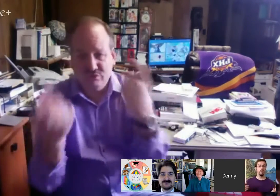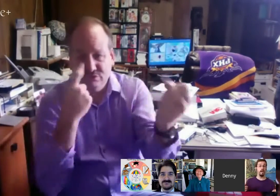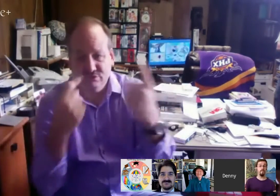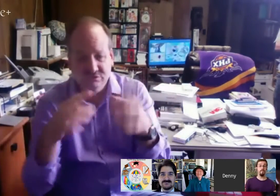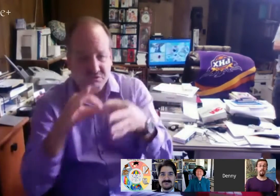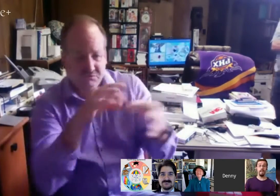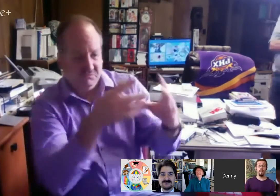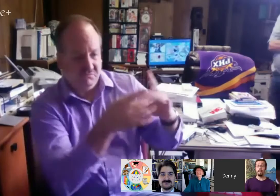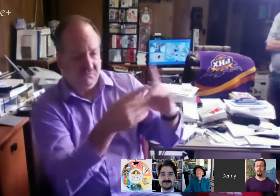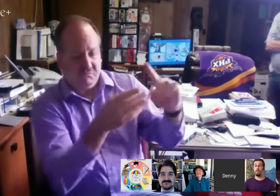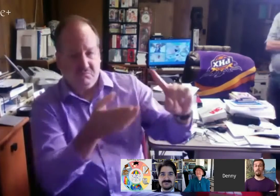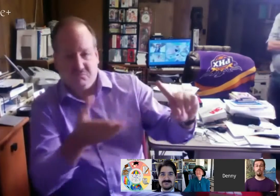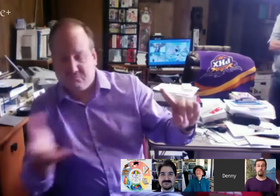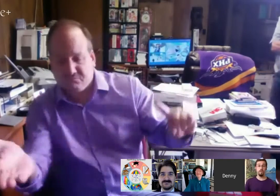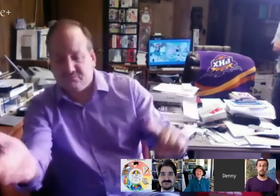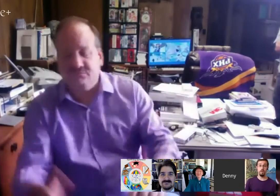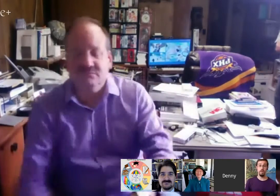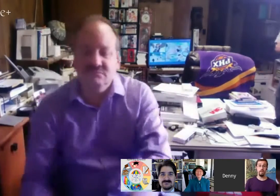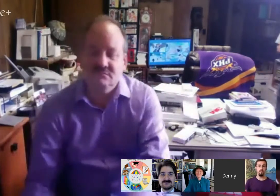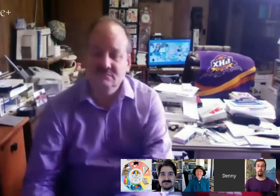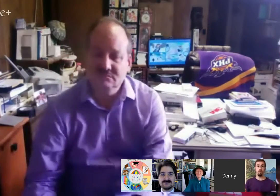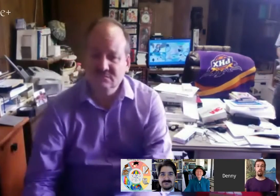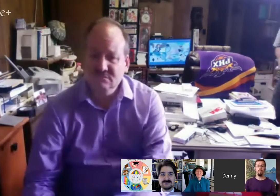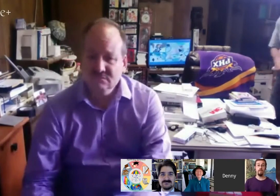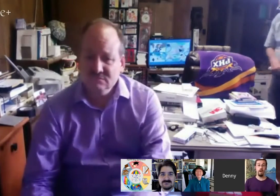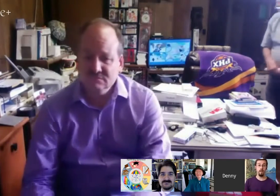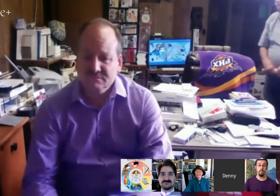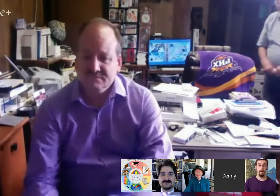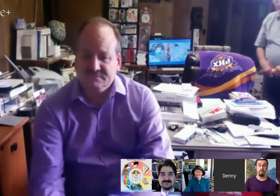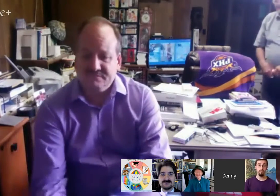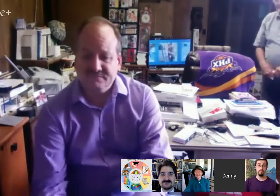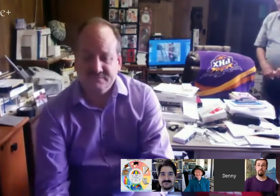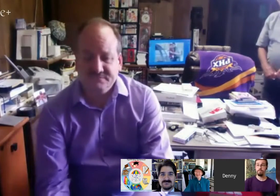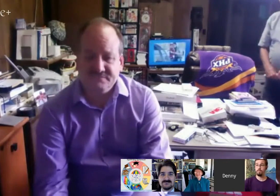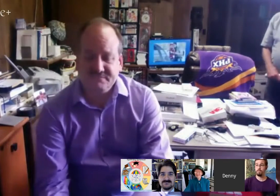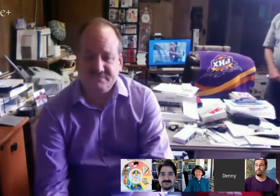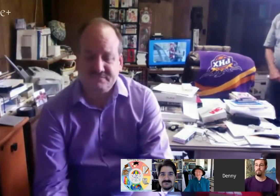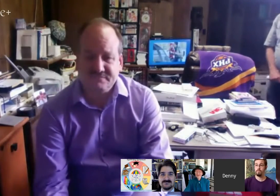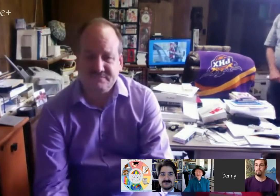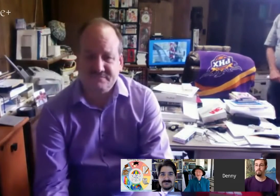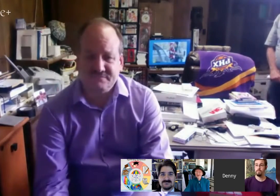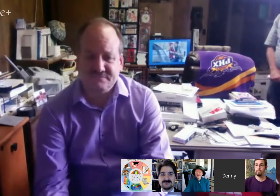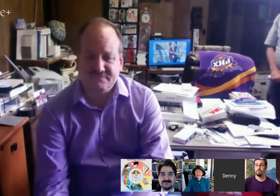So do you have any questions or anything about what I have talked about?